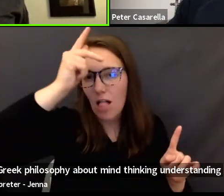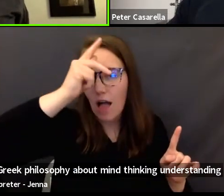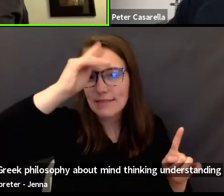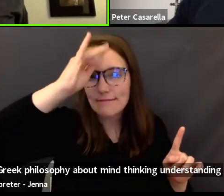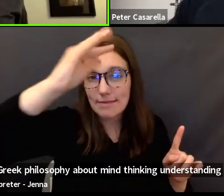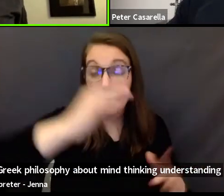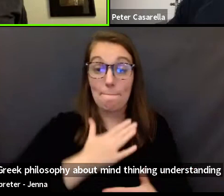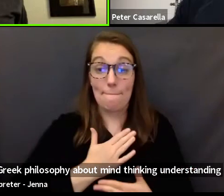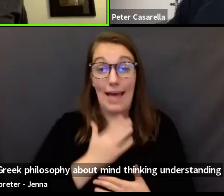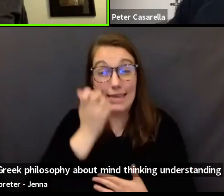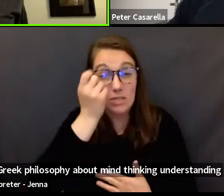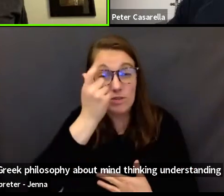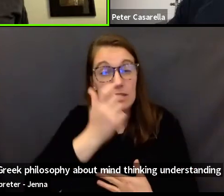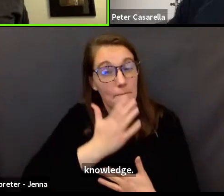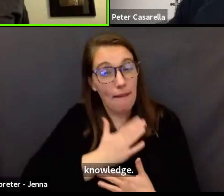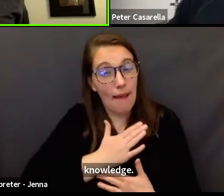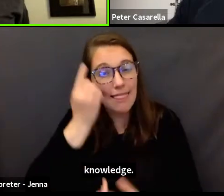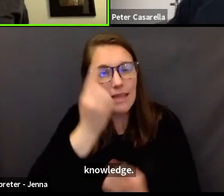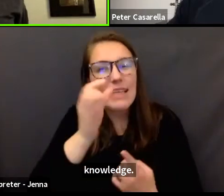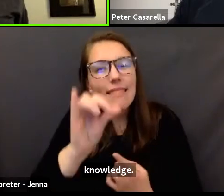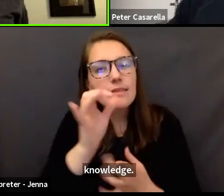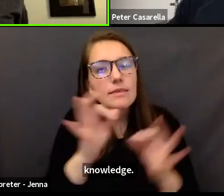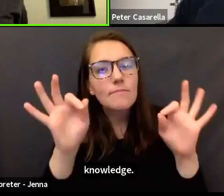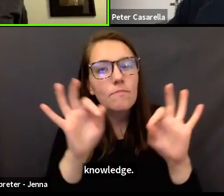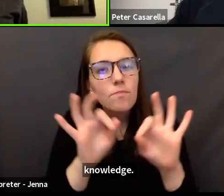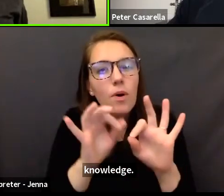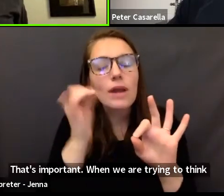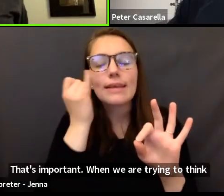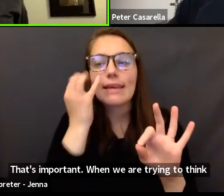that's important when we are trying to think